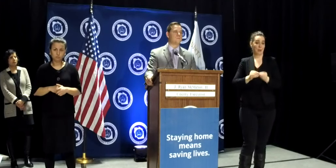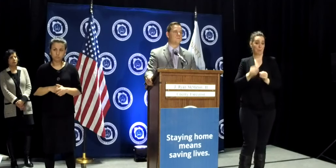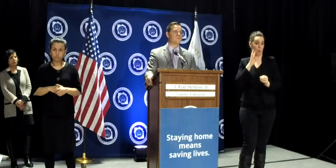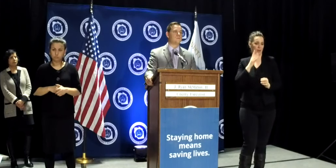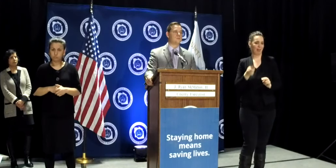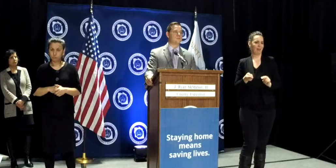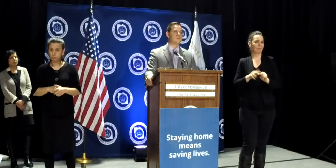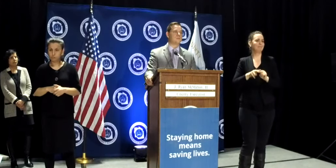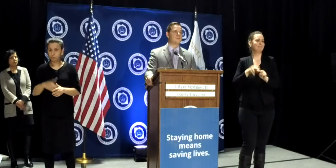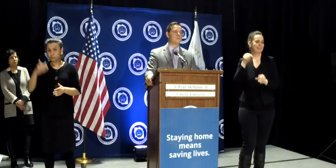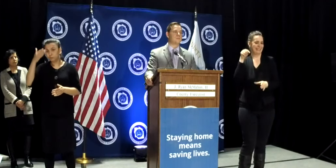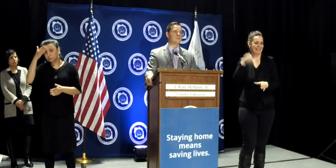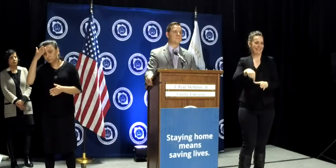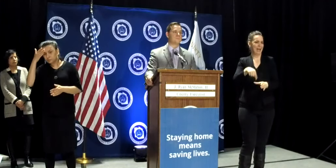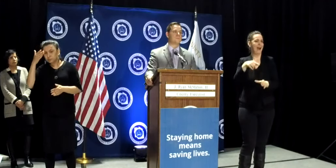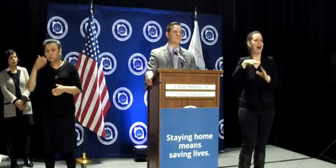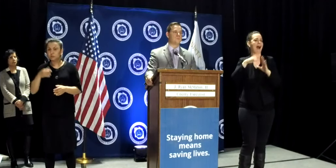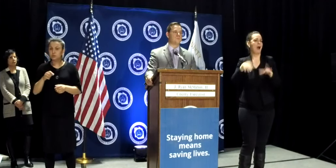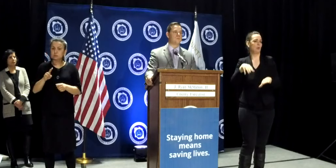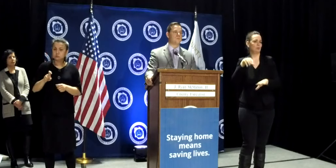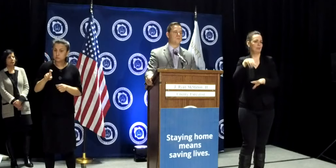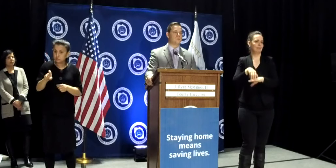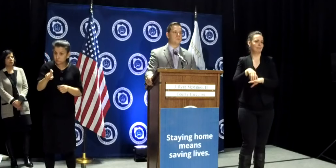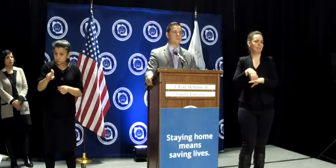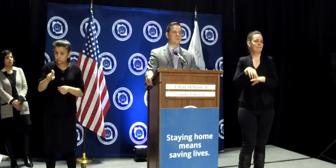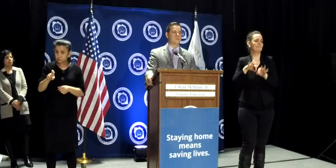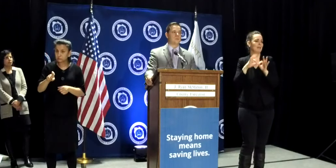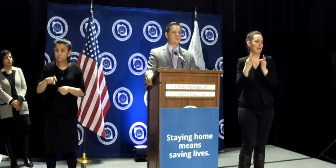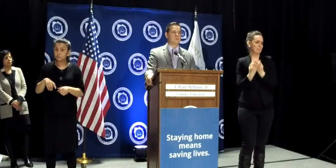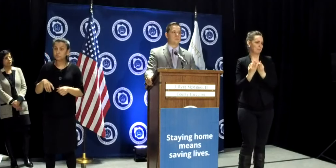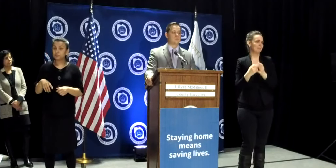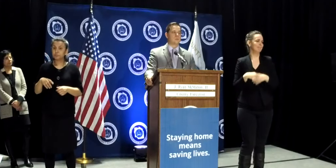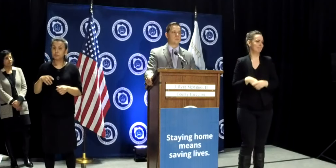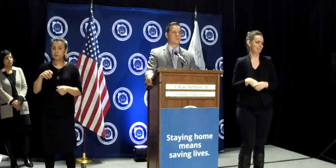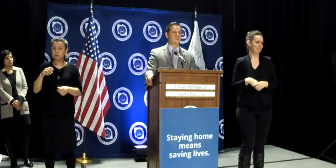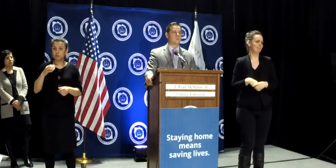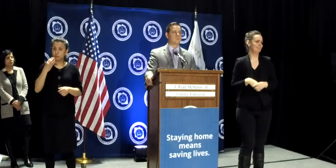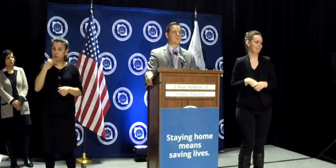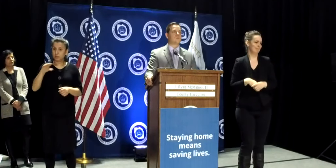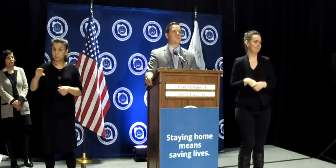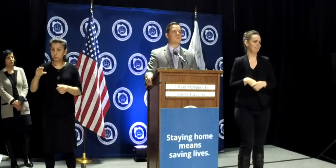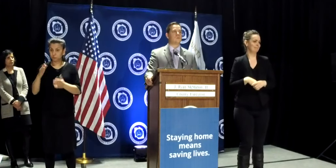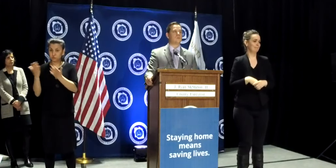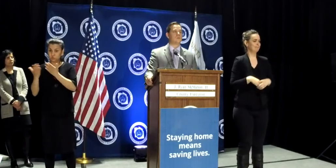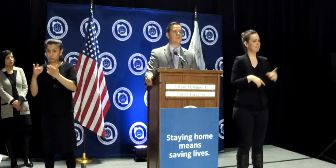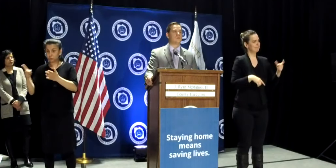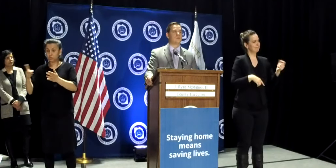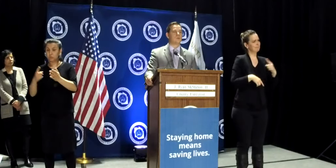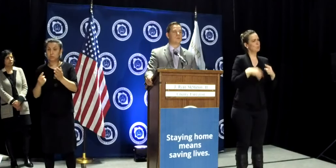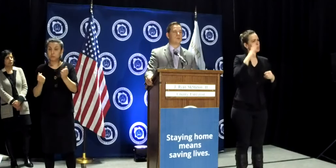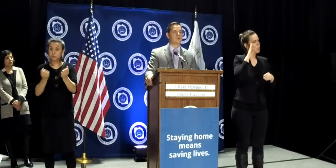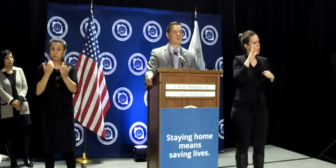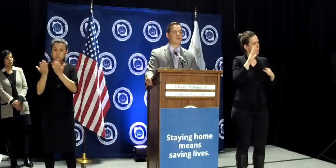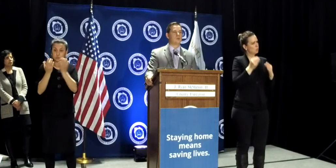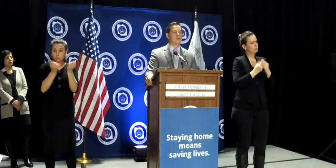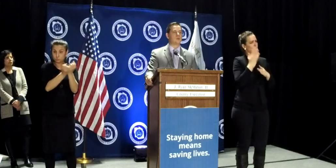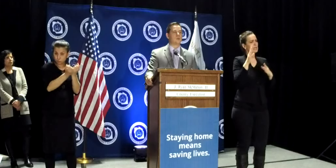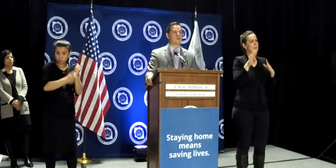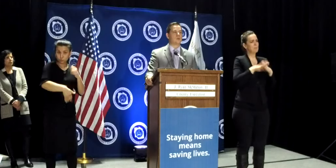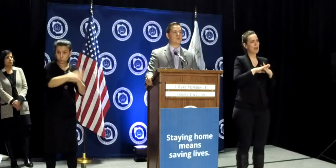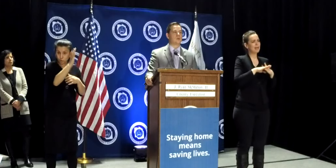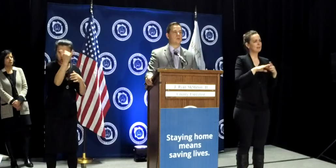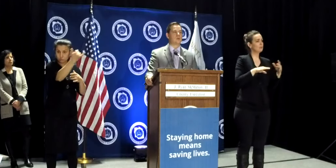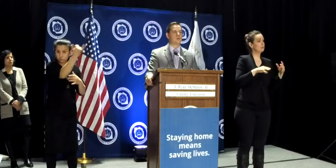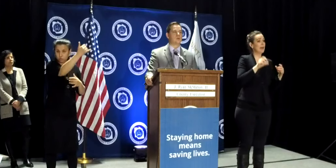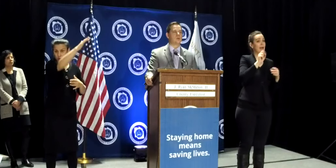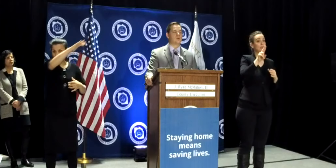SU students ended their spring break. Some clearly came back to the area. I was wondering if you have any numbers